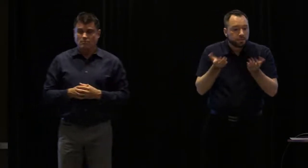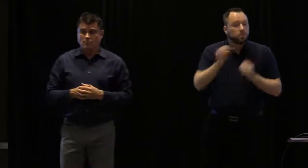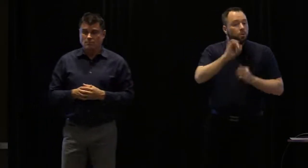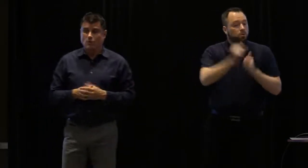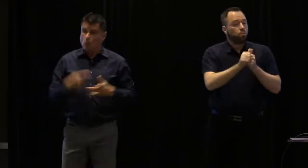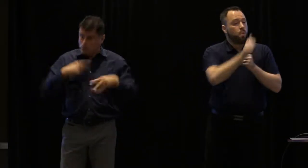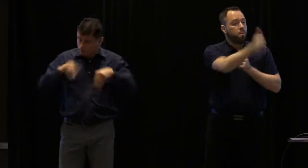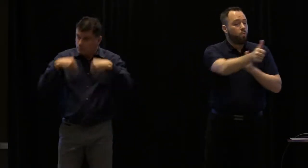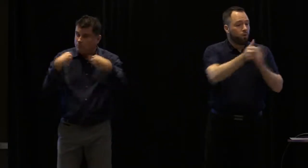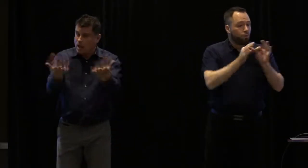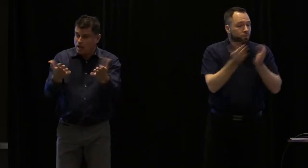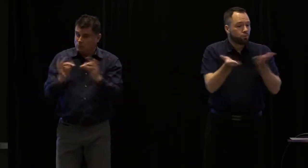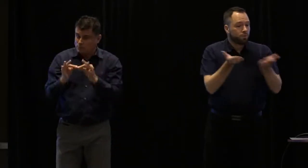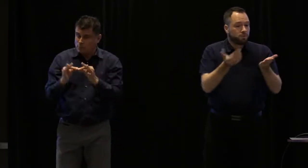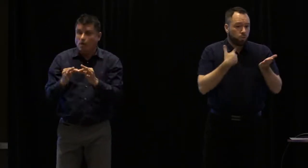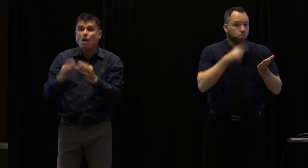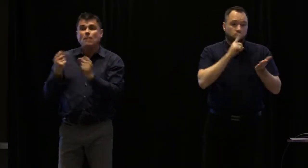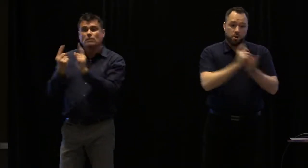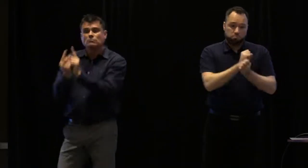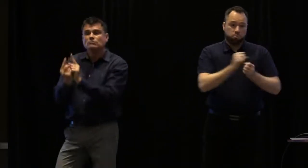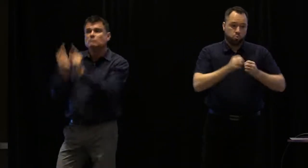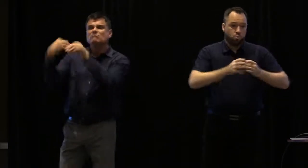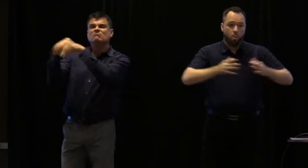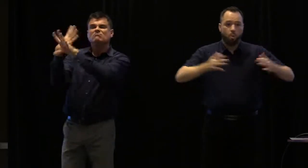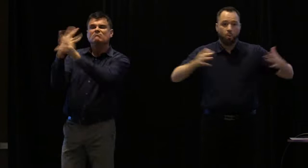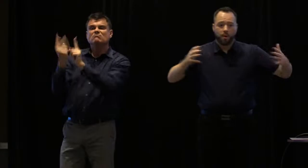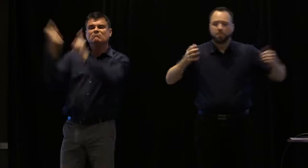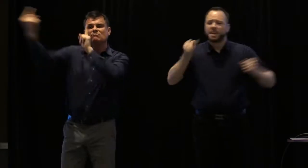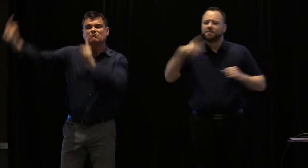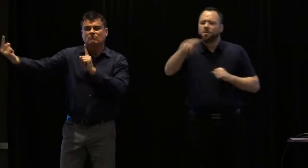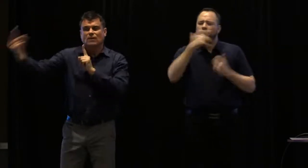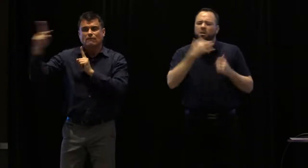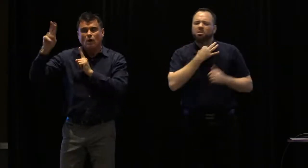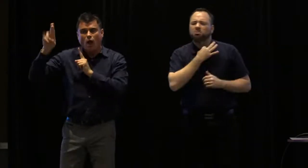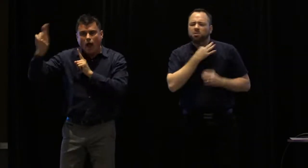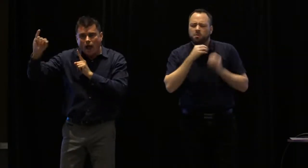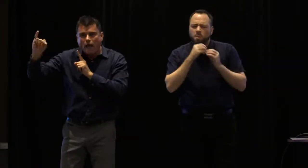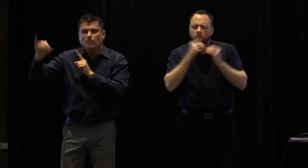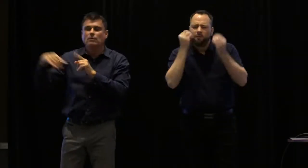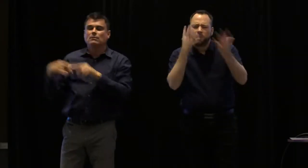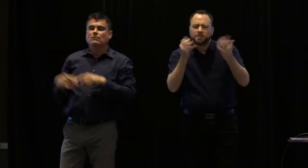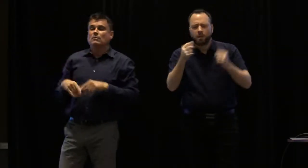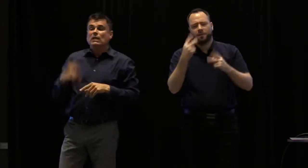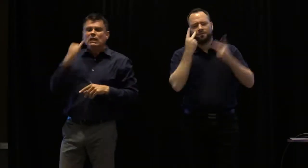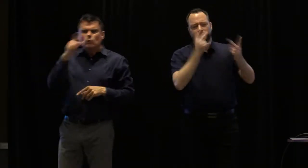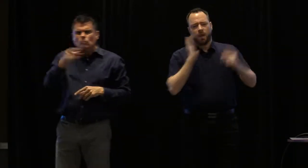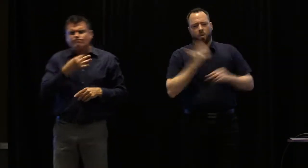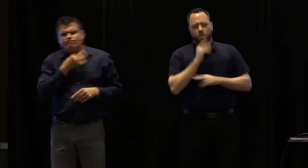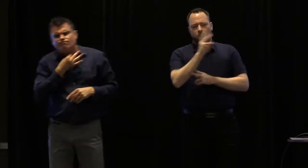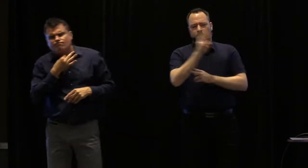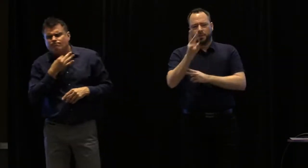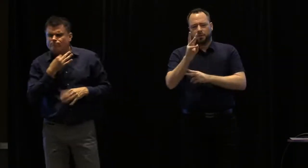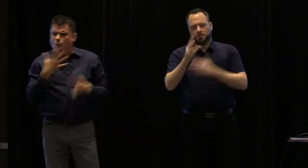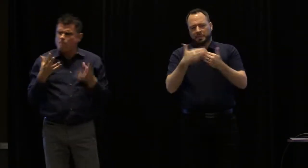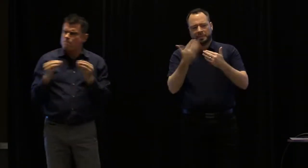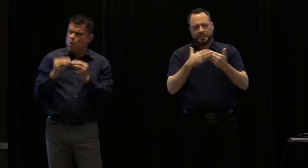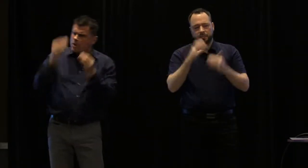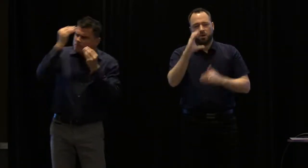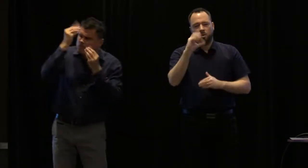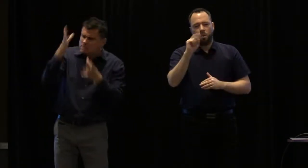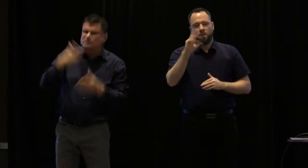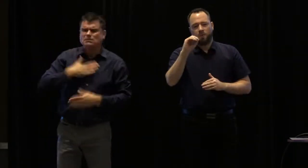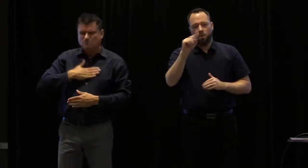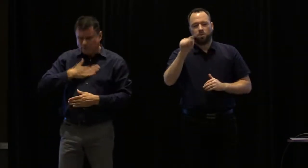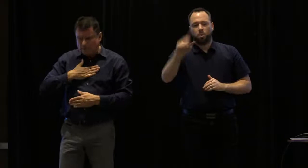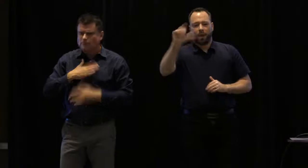Also, ASL English translation services, remote interpreting services. Our business is growing, and if you have any questions about that,